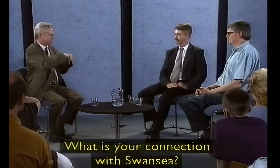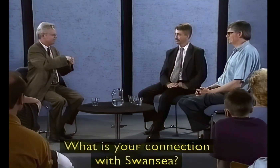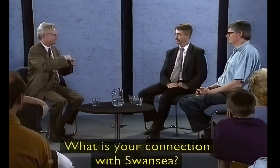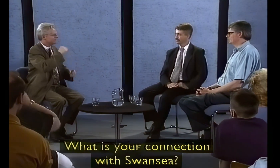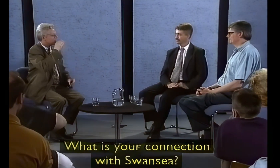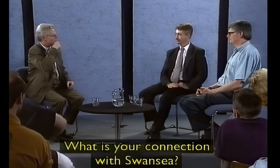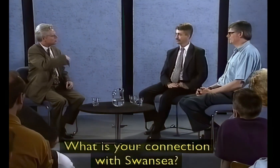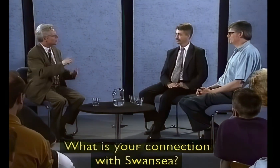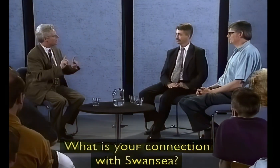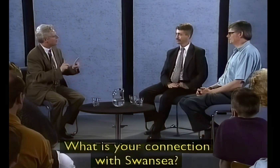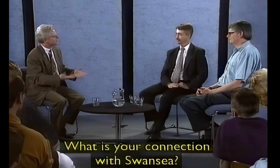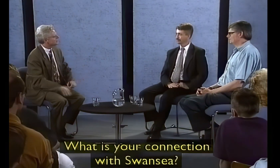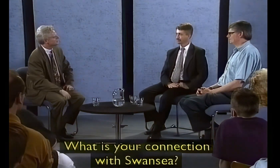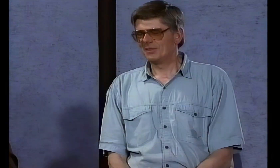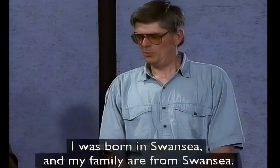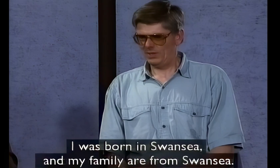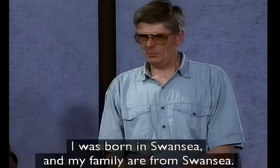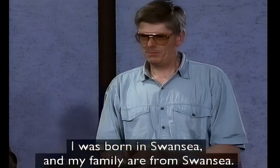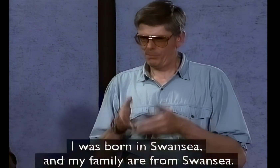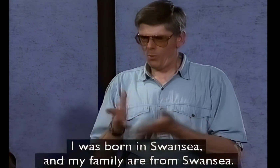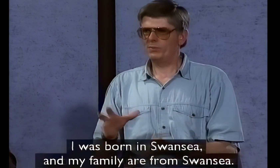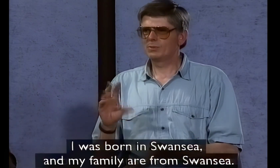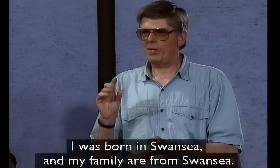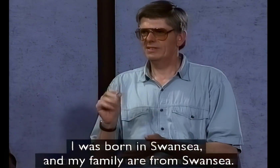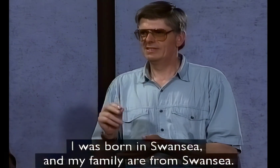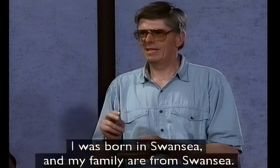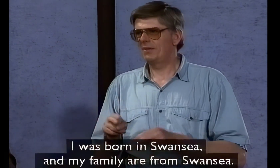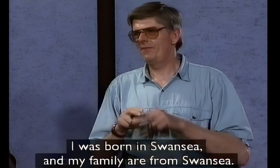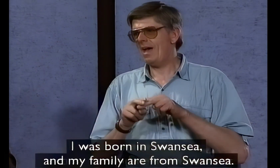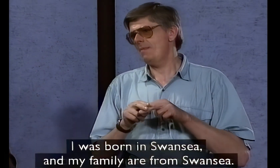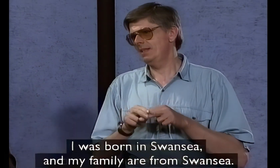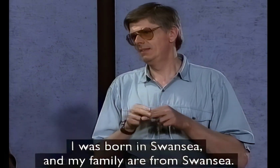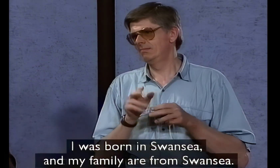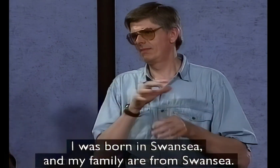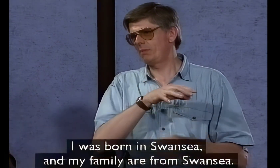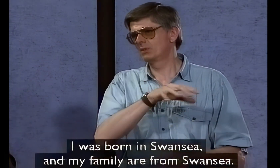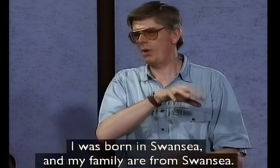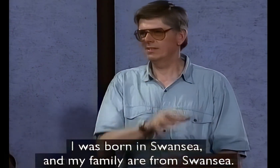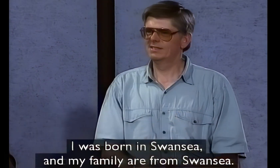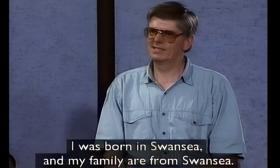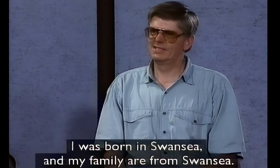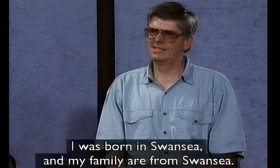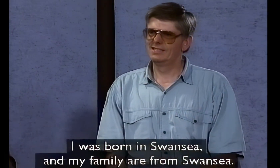years. What is your connection with Swansea? Well, I was born in Swansea, and my family are from Swansea.